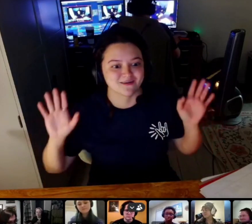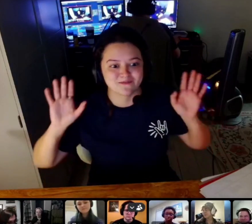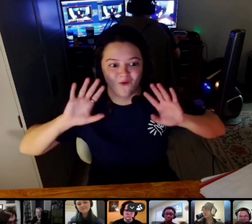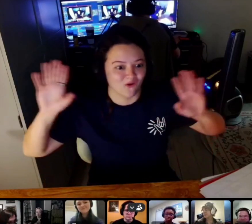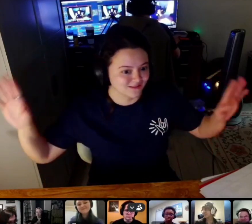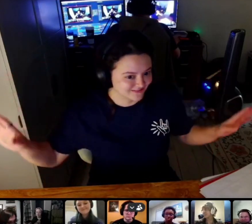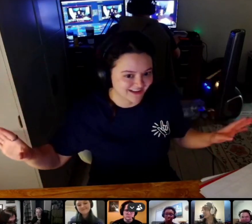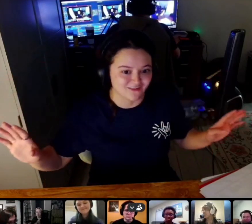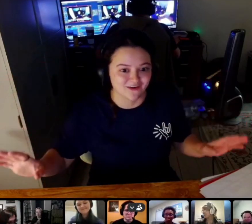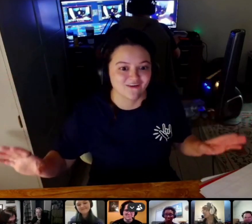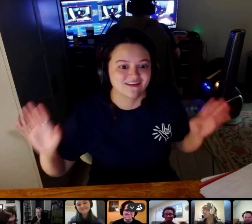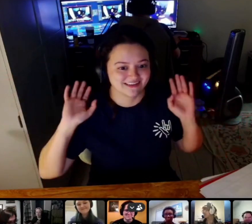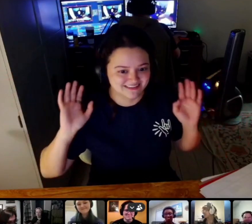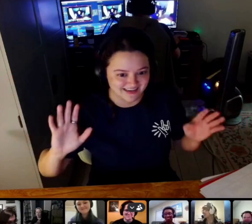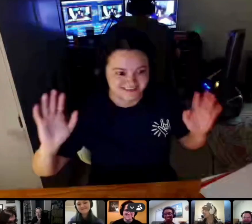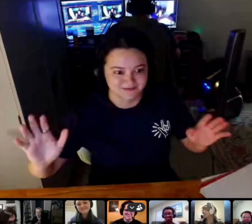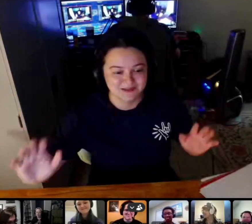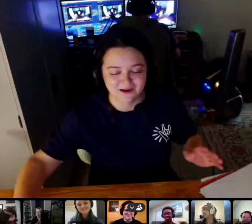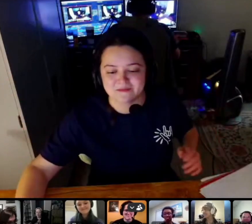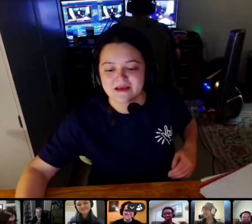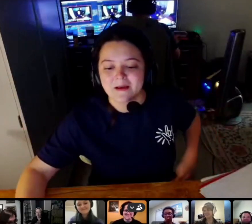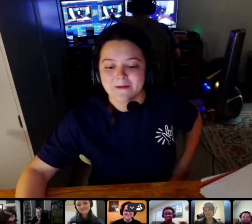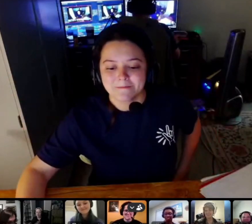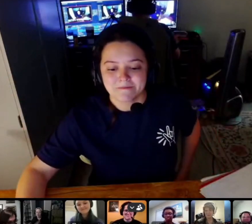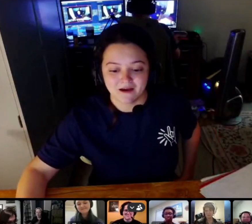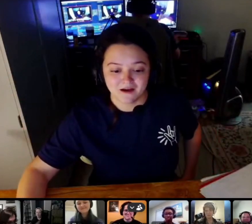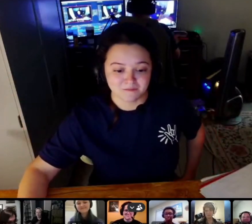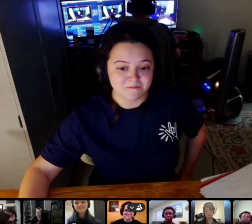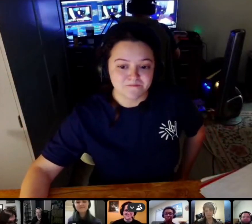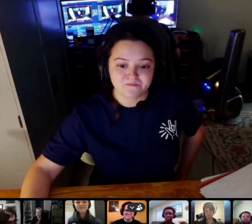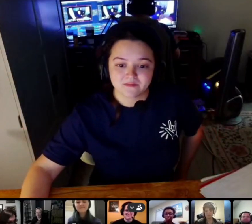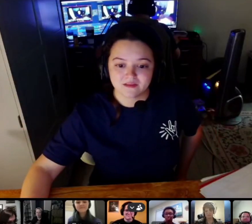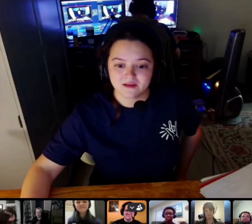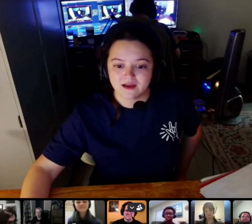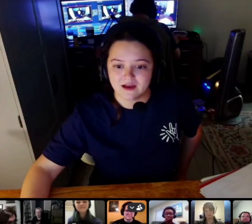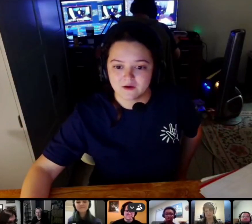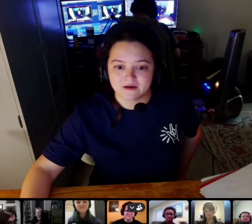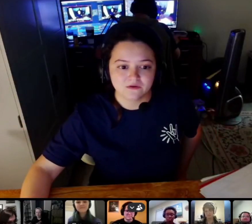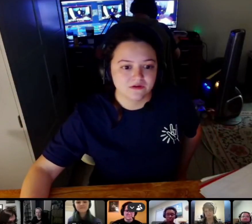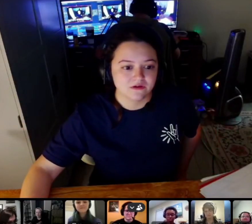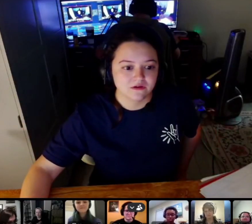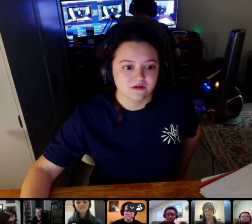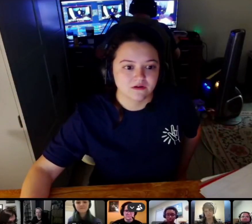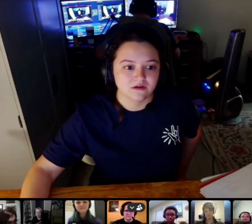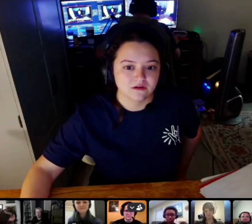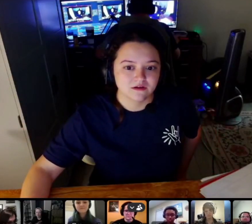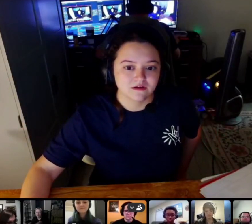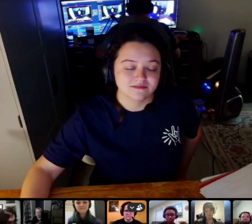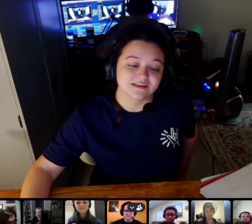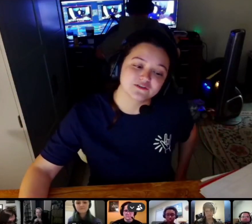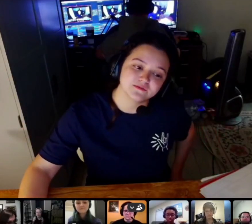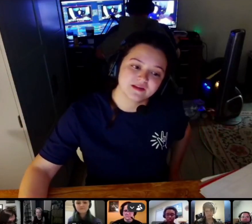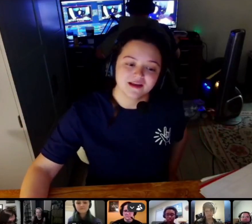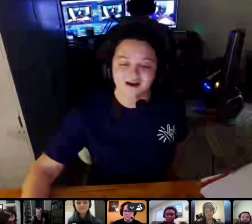dump all of that on y'all at the exact same time. But we have the video. How about look at later. That's true.